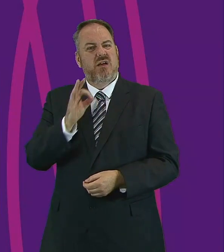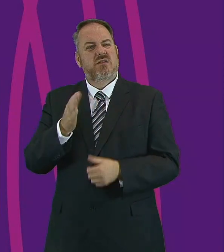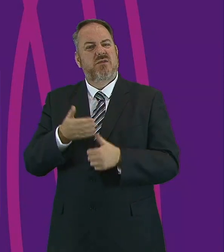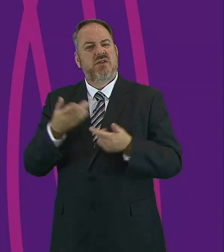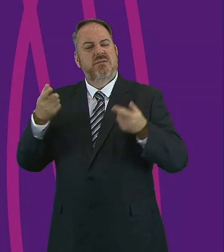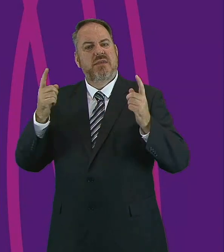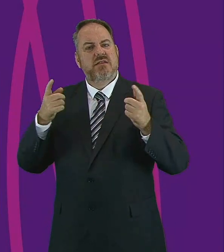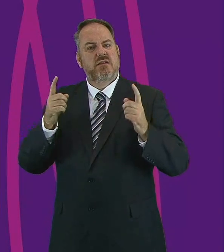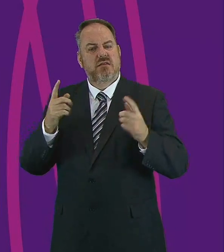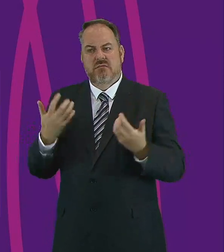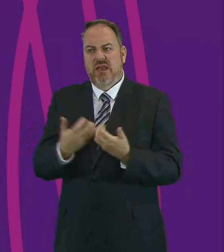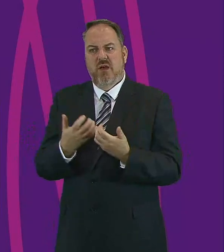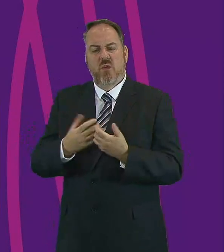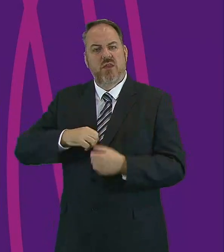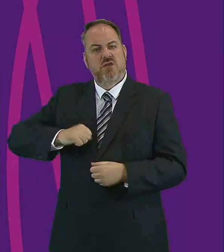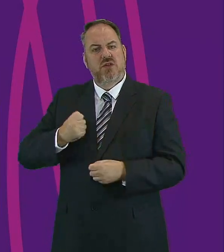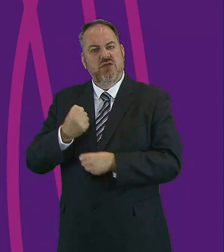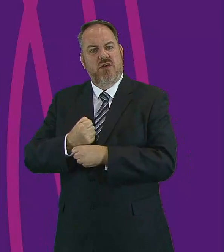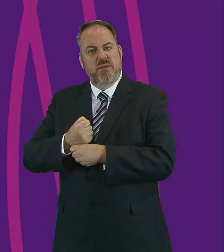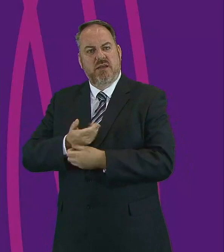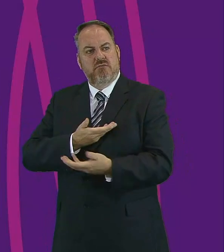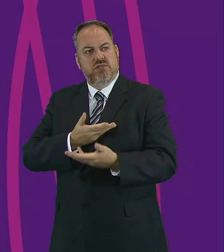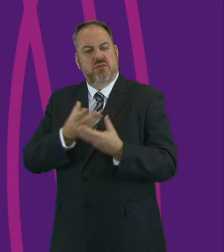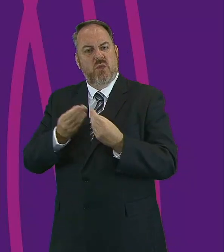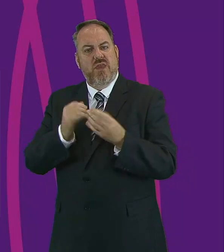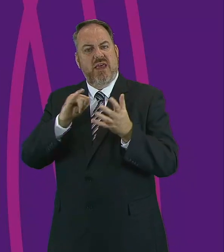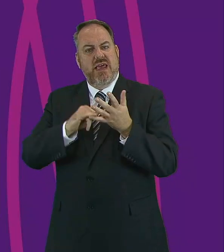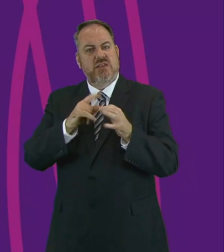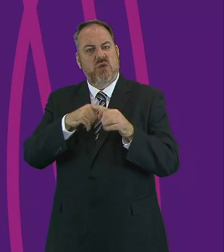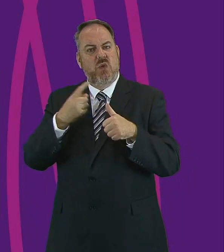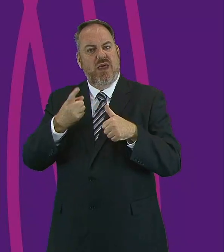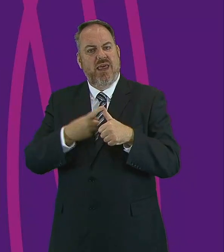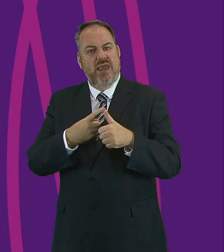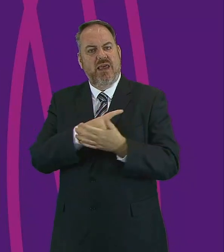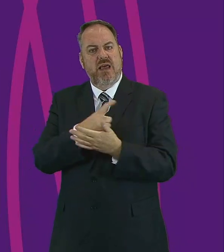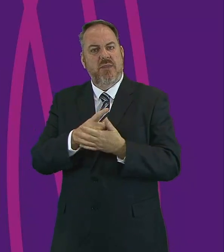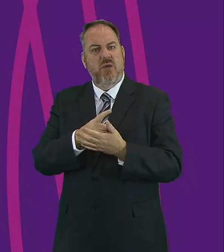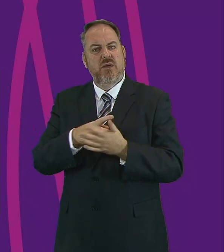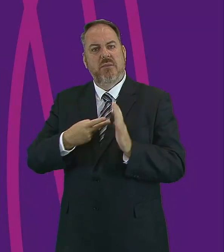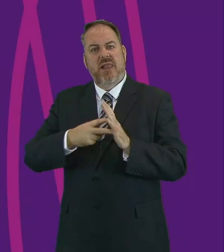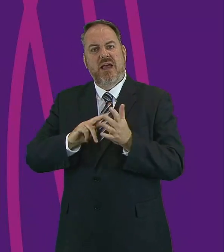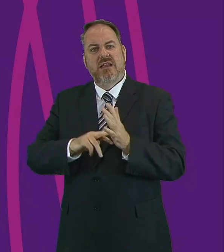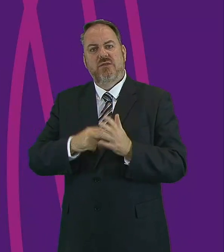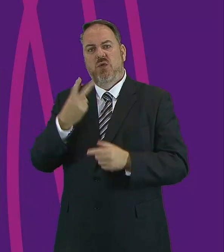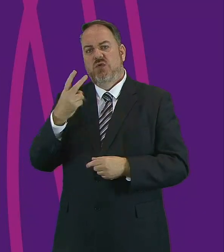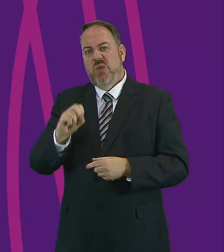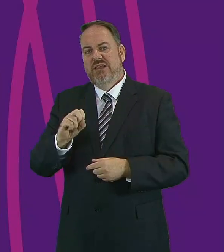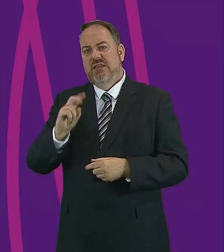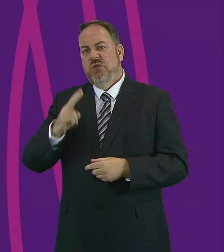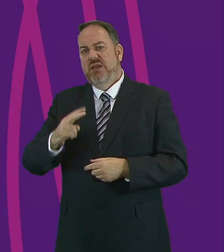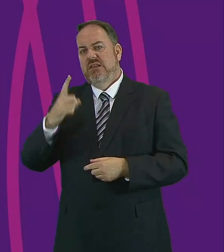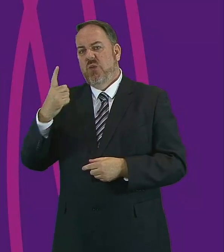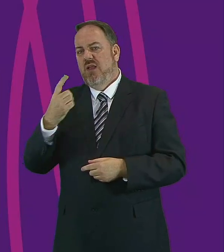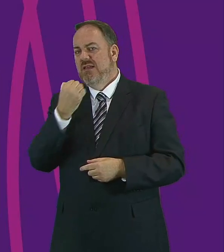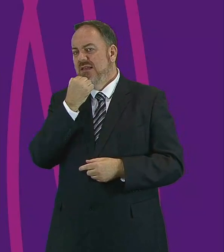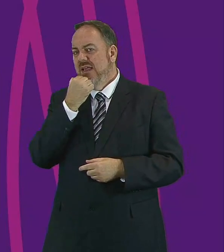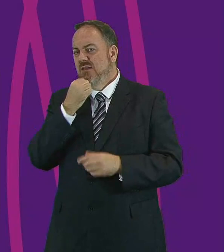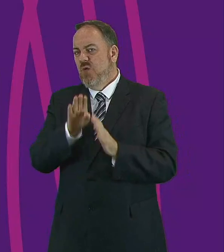are taking place between the Scottish Government and SQA about the timing of the 2021 exam diet? First